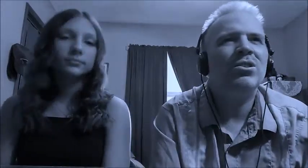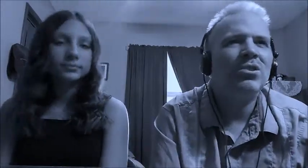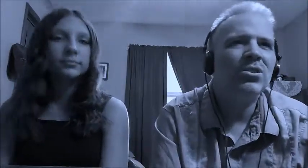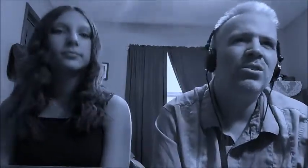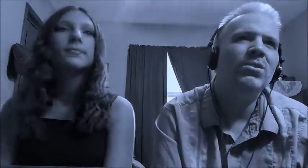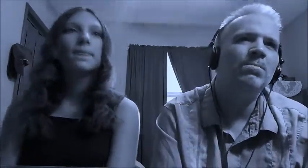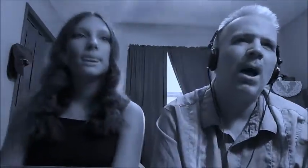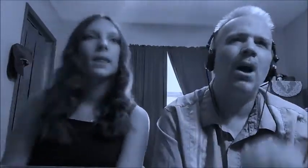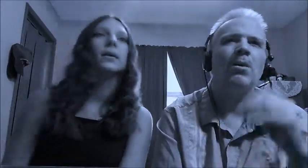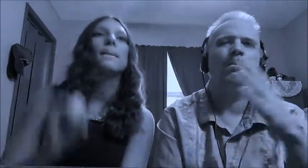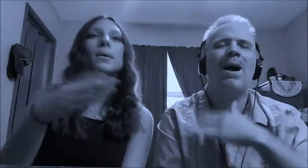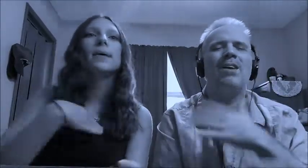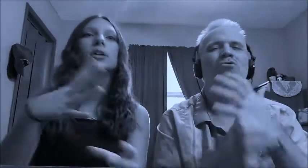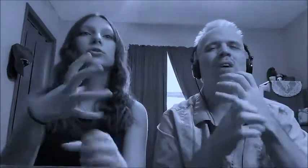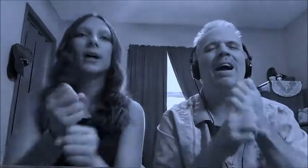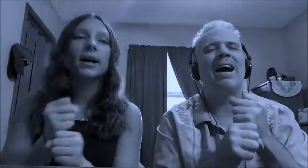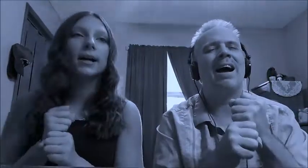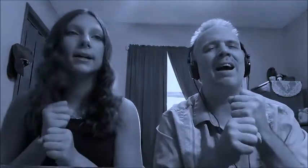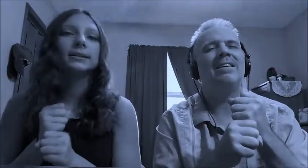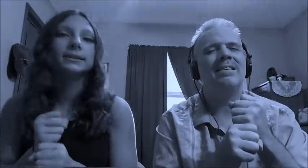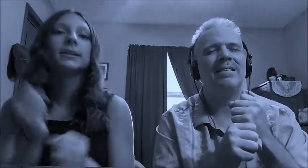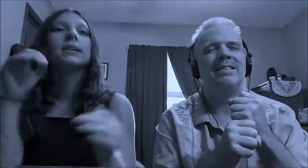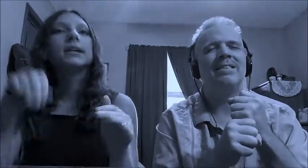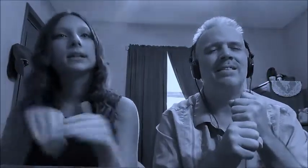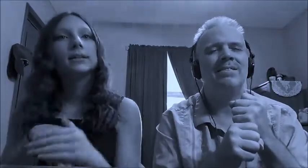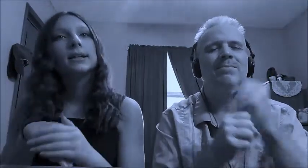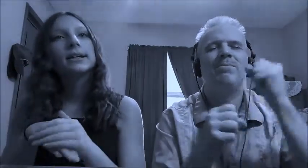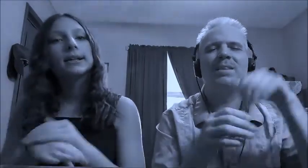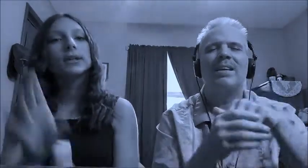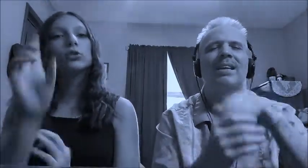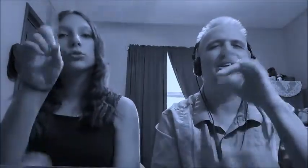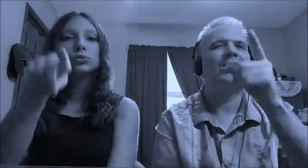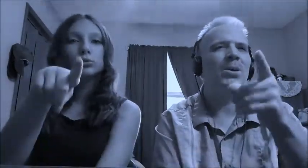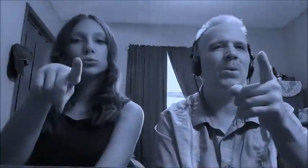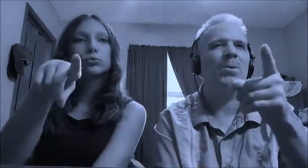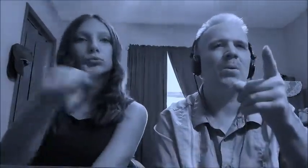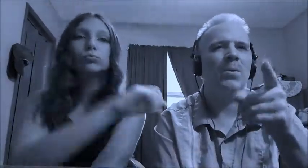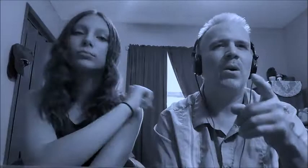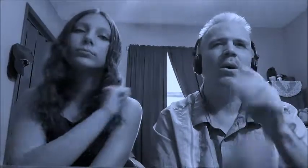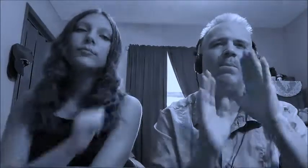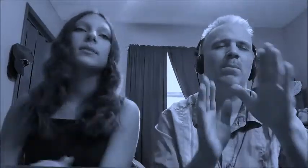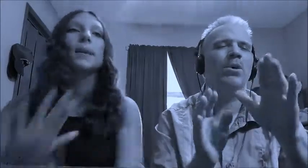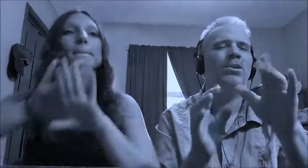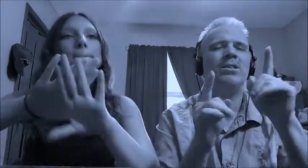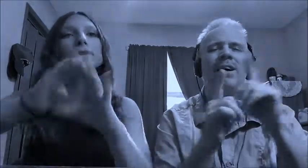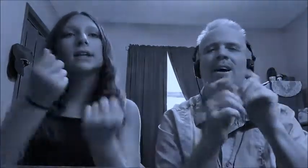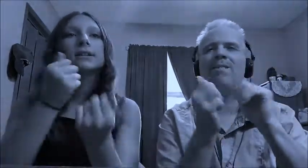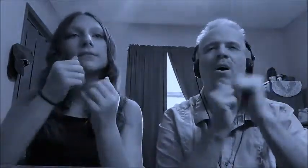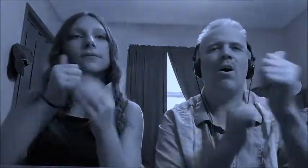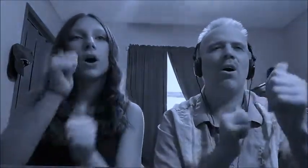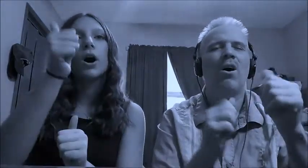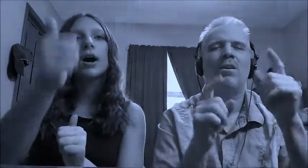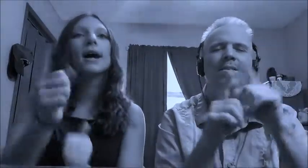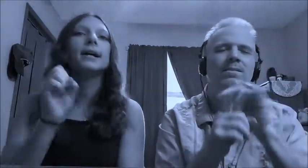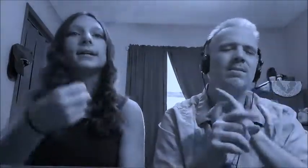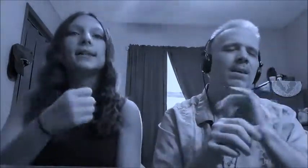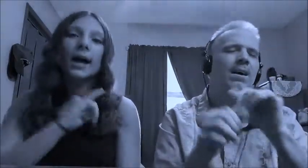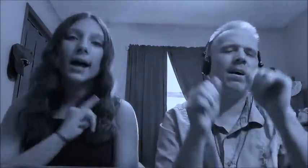I've put my trust in you Pushed as far as